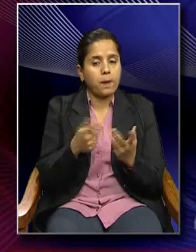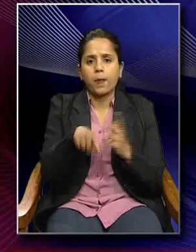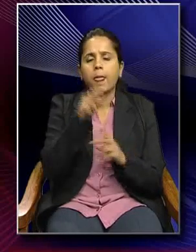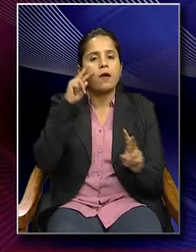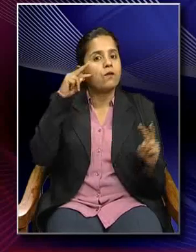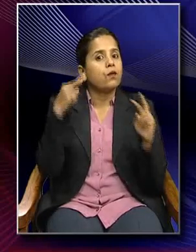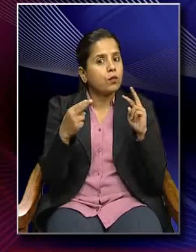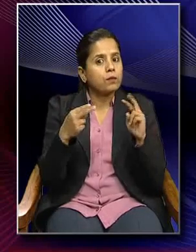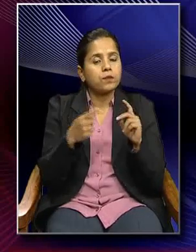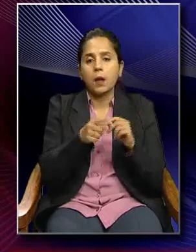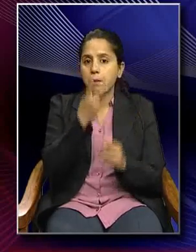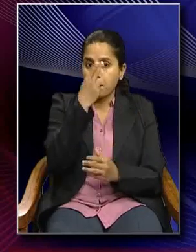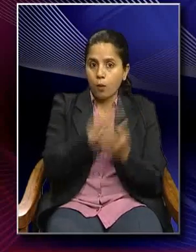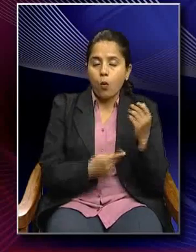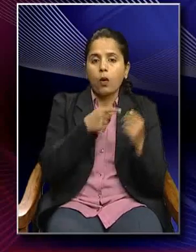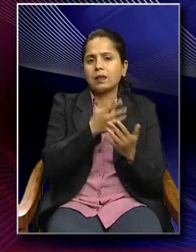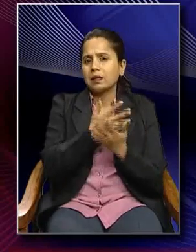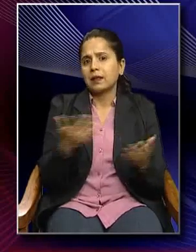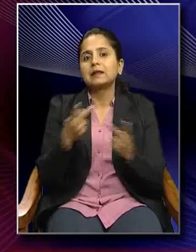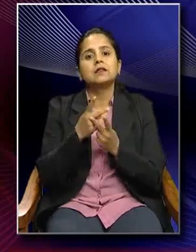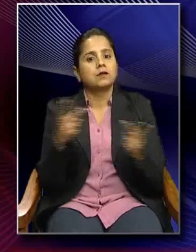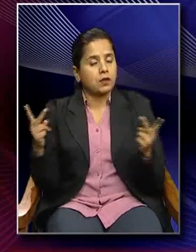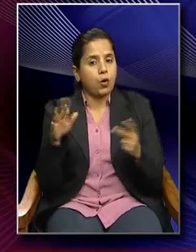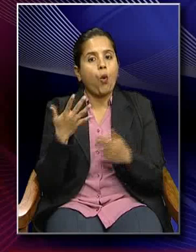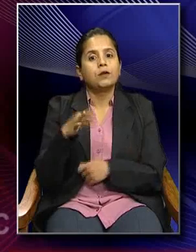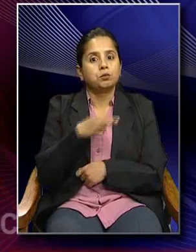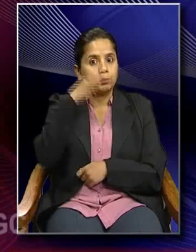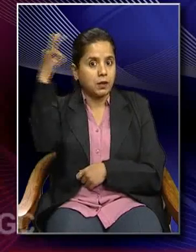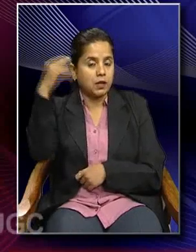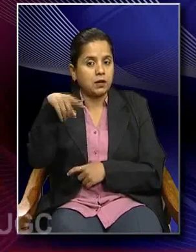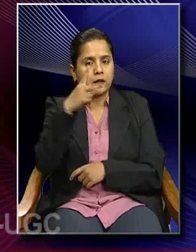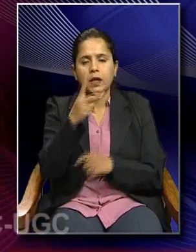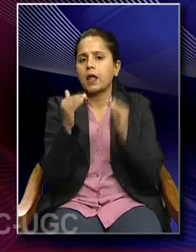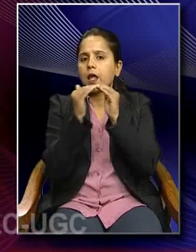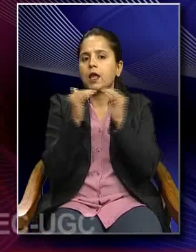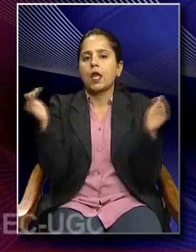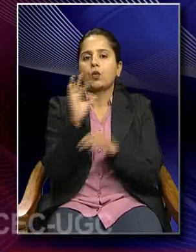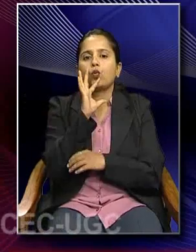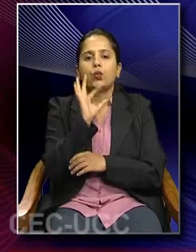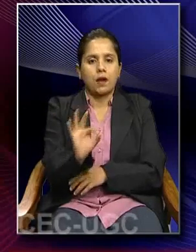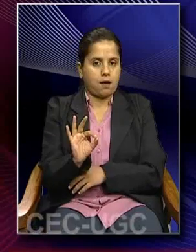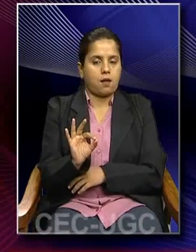viewed that both matter and the spirit are equally real.